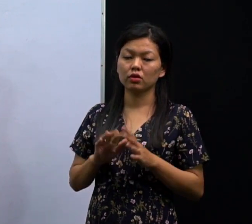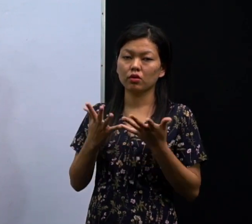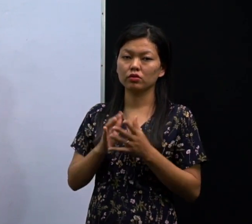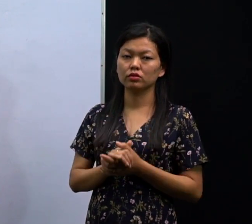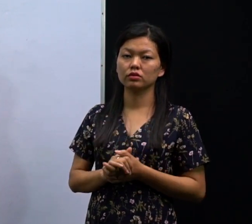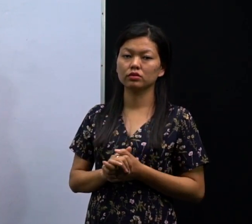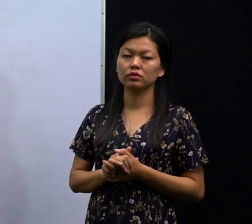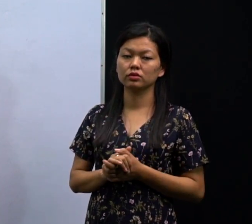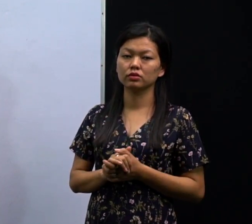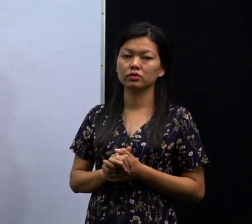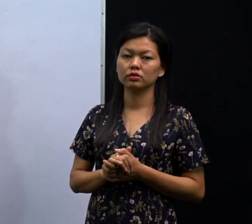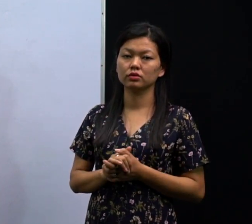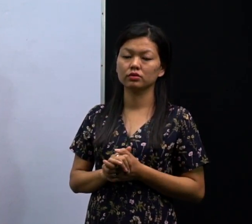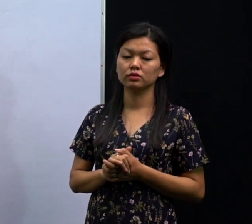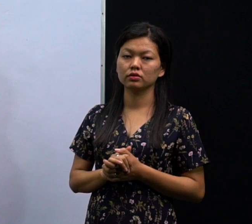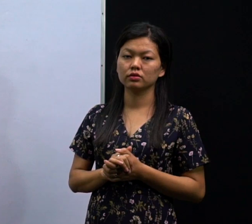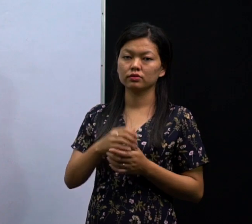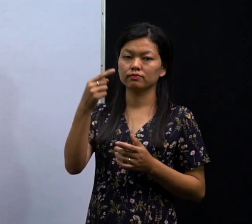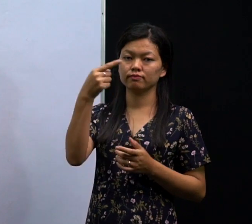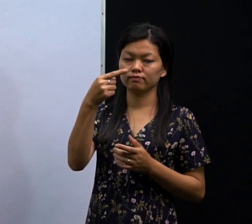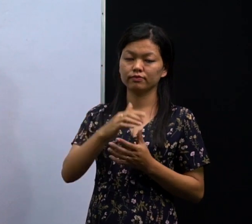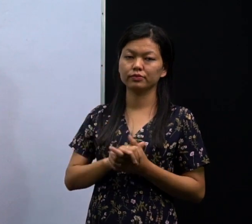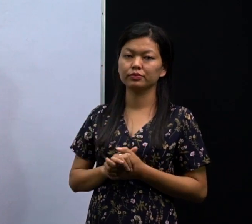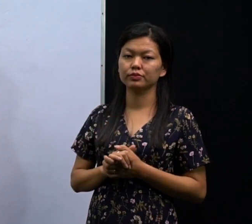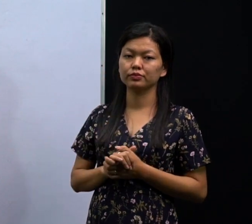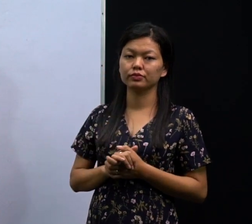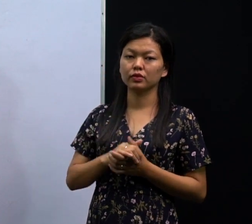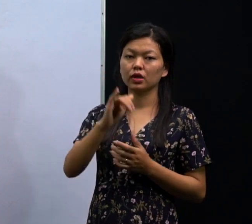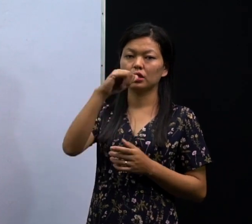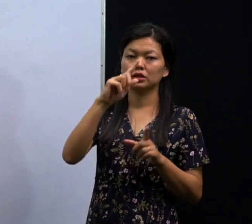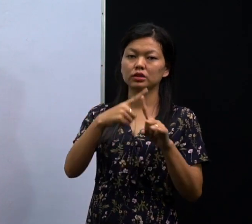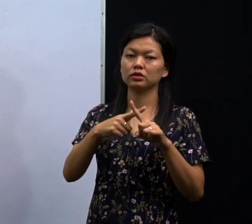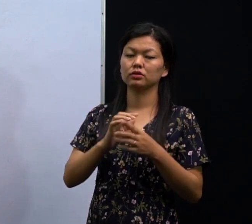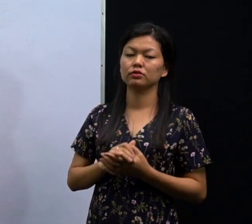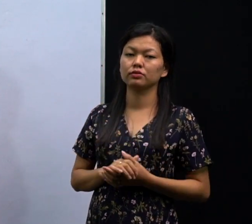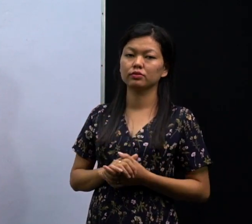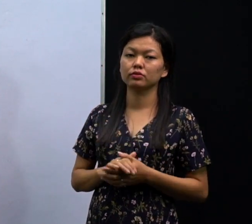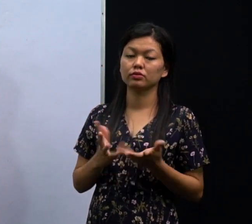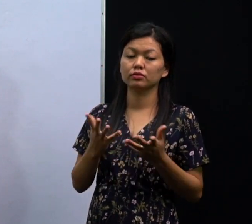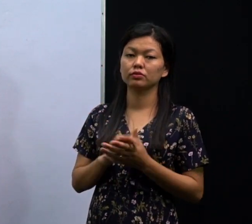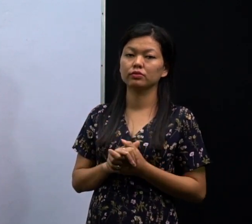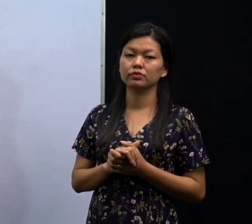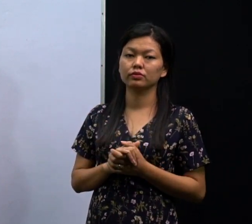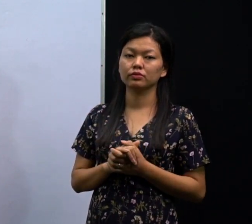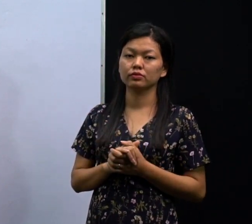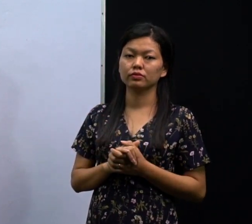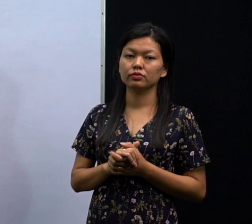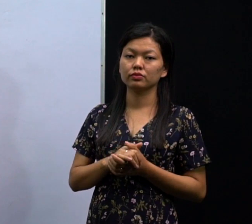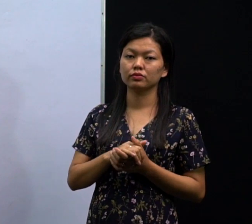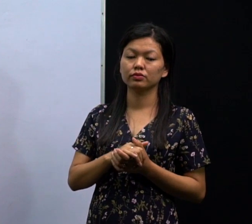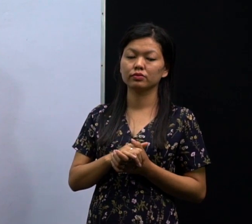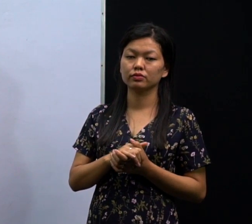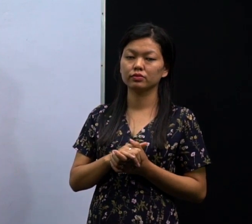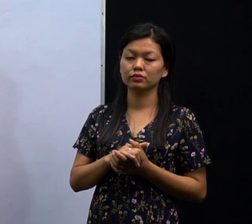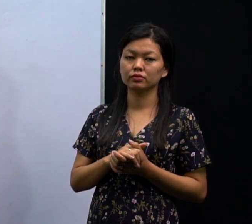or here it is minus 6x, or 3 2,